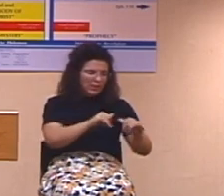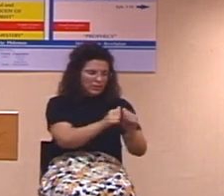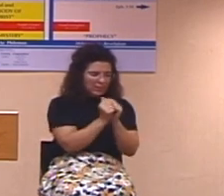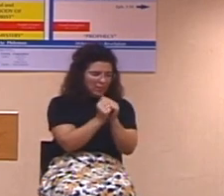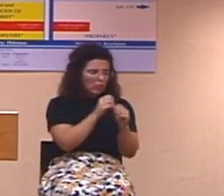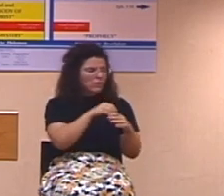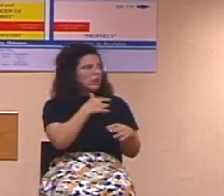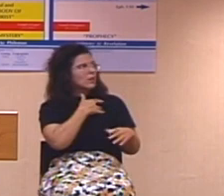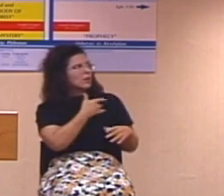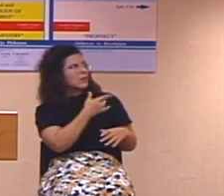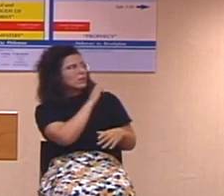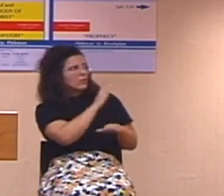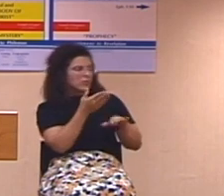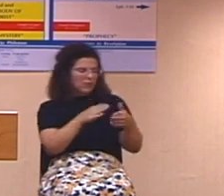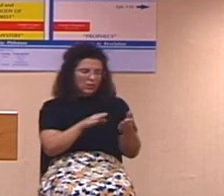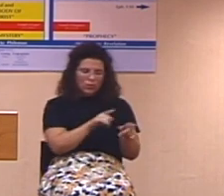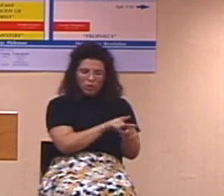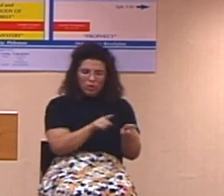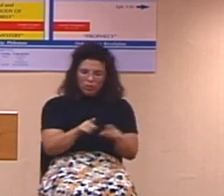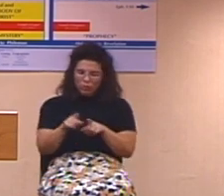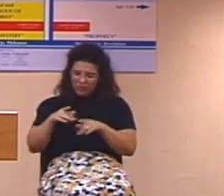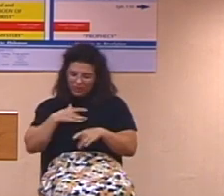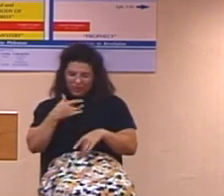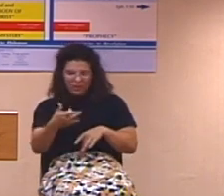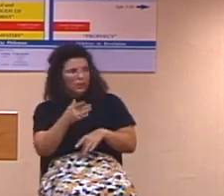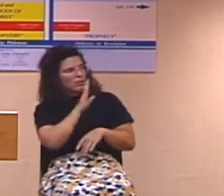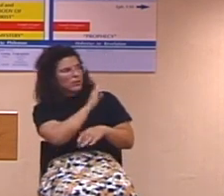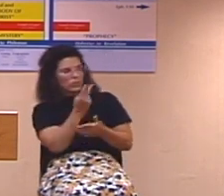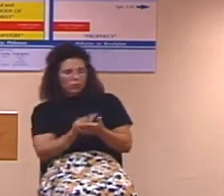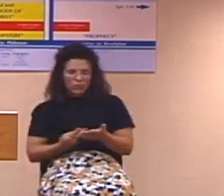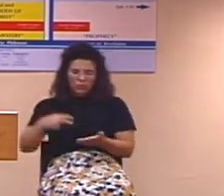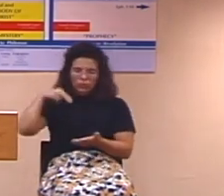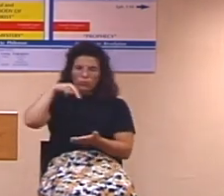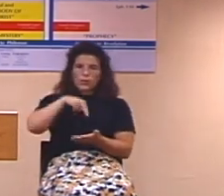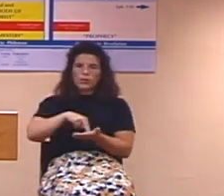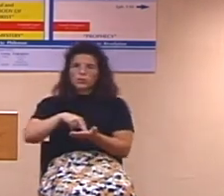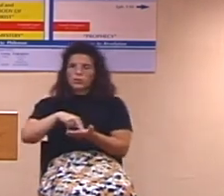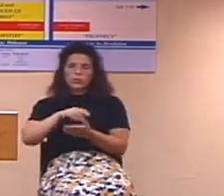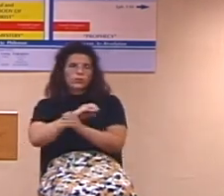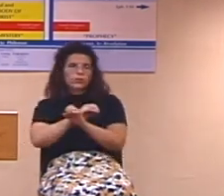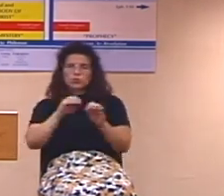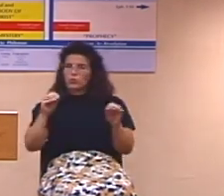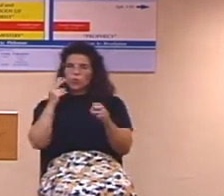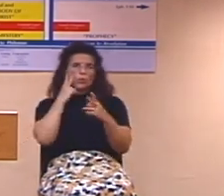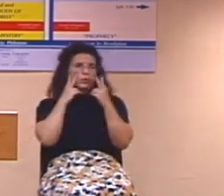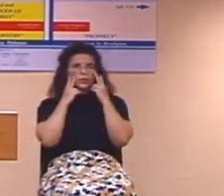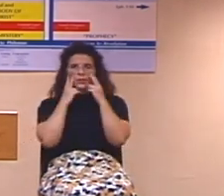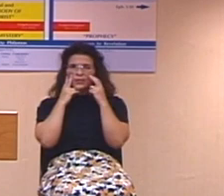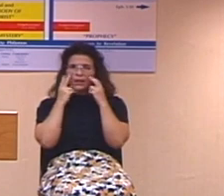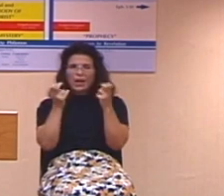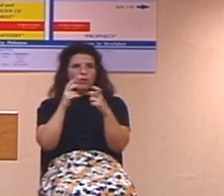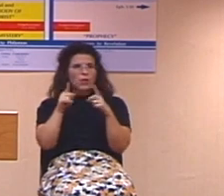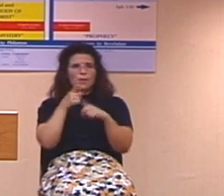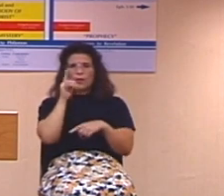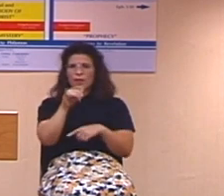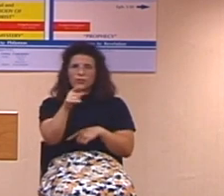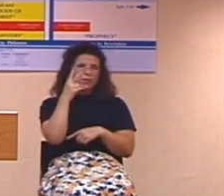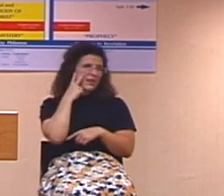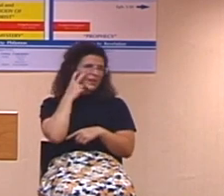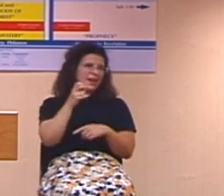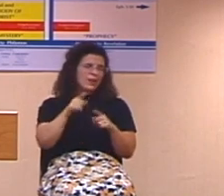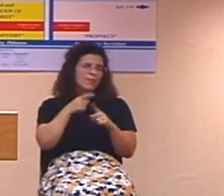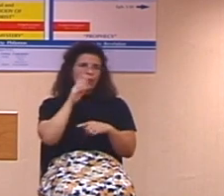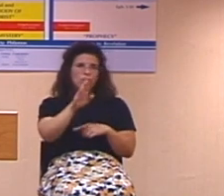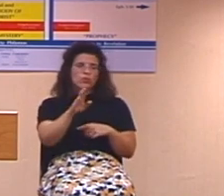his death, we shall be also in the likeness of his resurrection. There's no doubt about it, is there? Do you have a doubt about